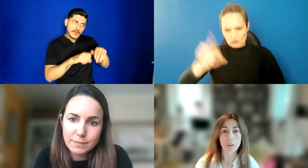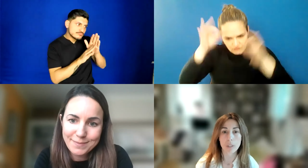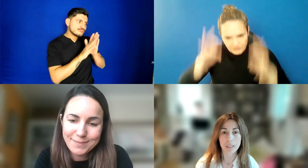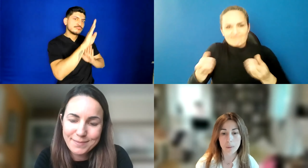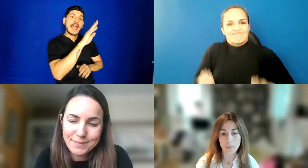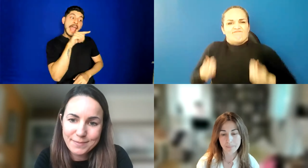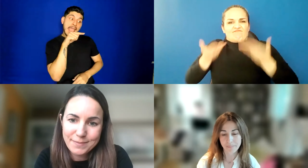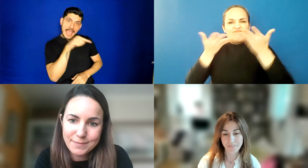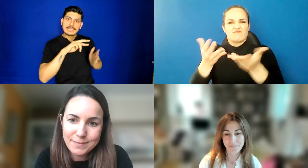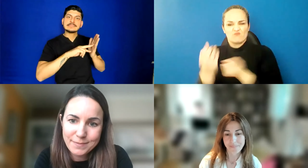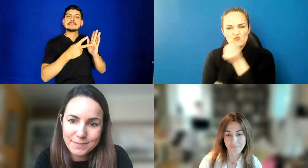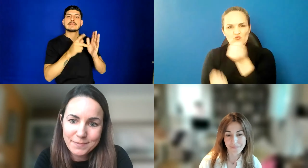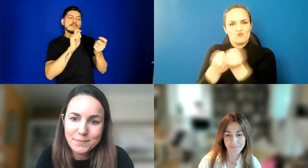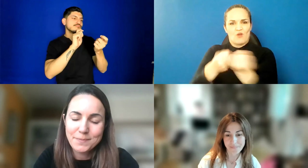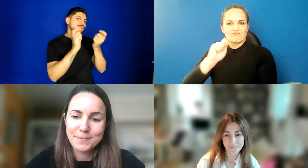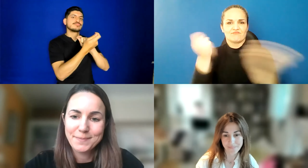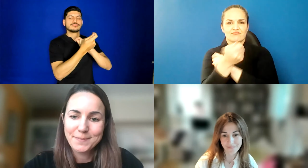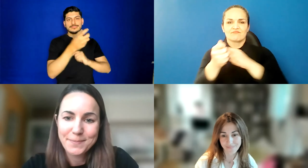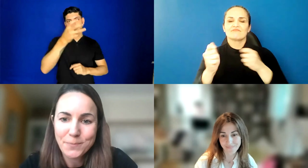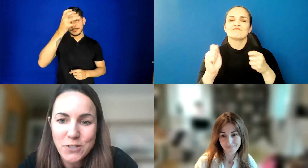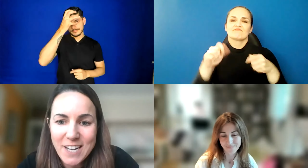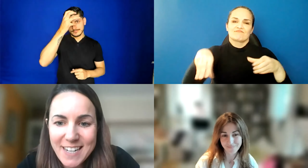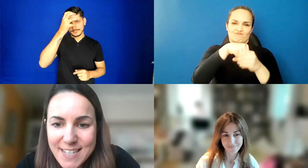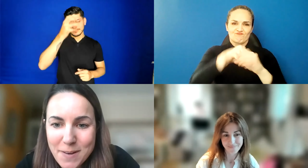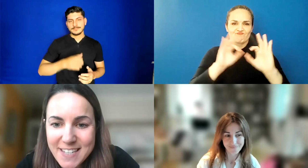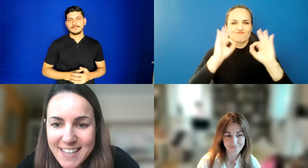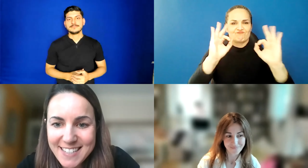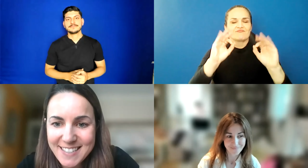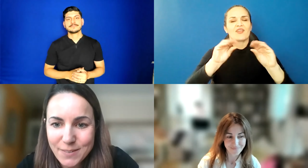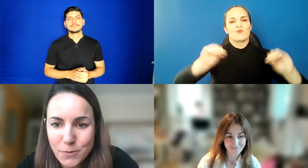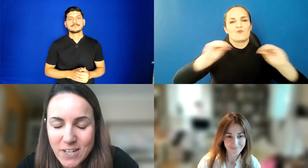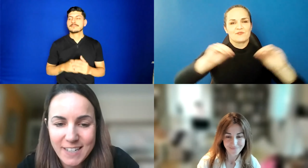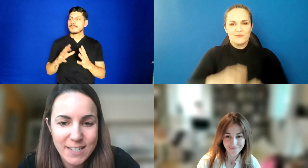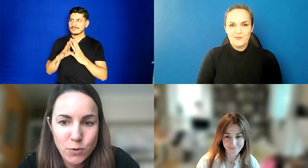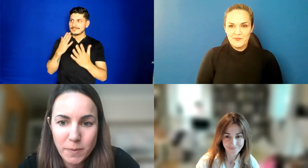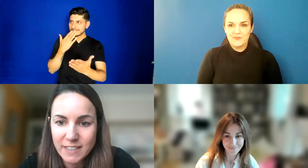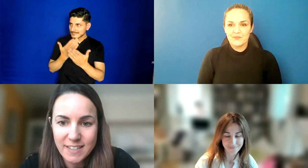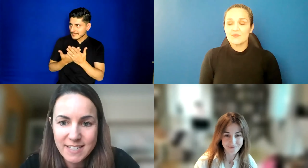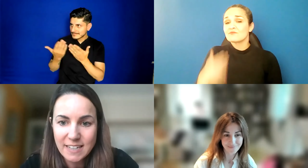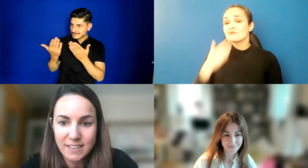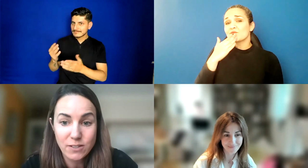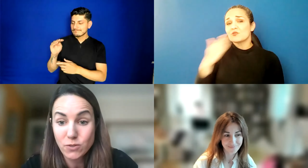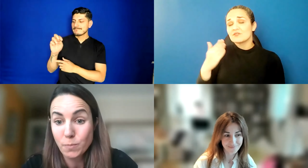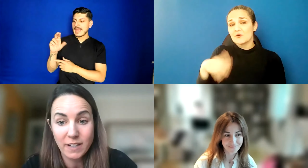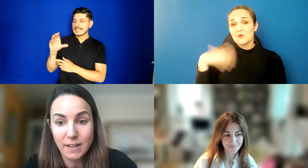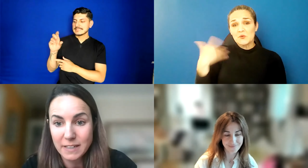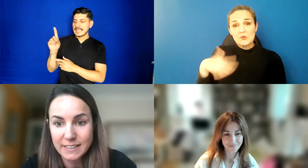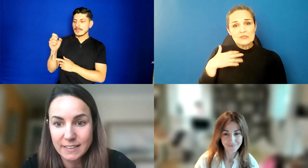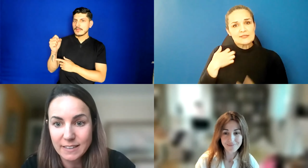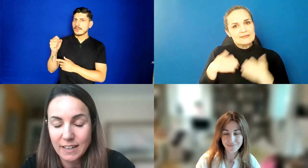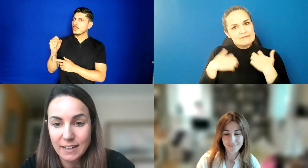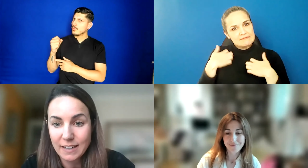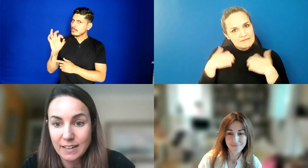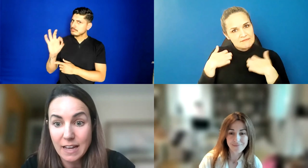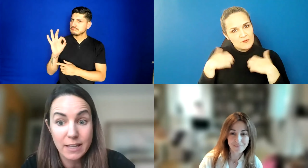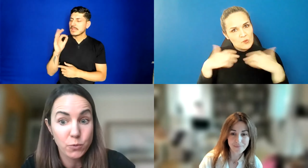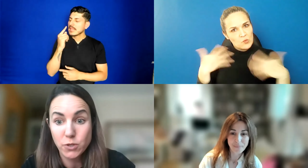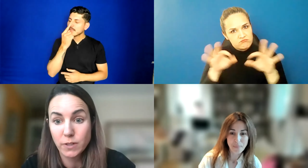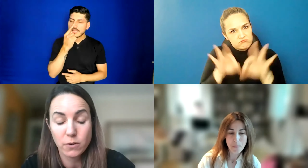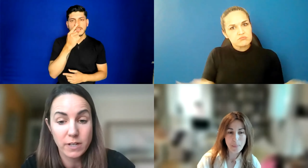countries and the prosperity of our countries. That is the change that needs to occur. Thank you, Mercedes. Very interesting and